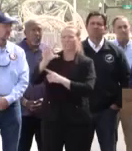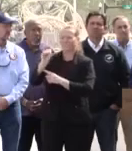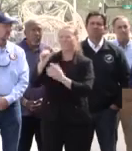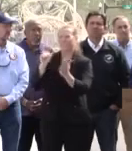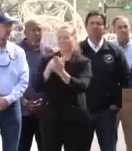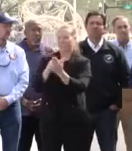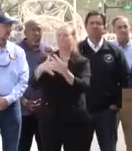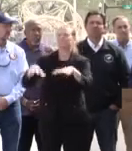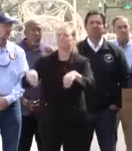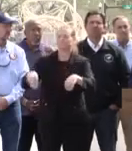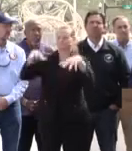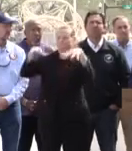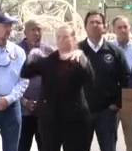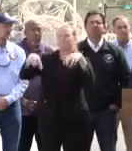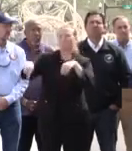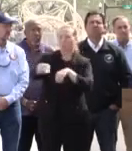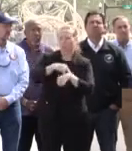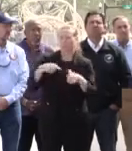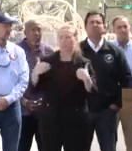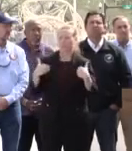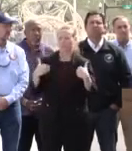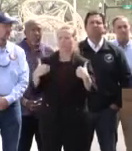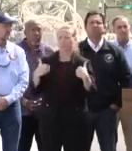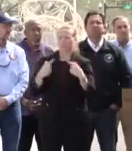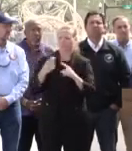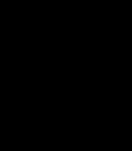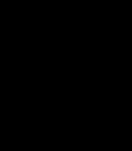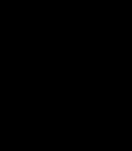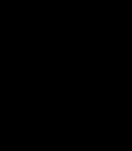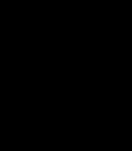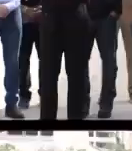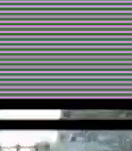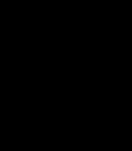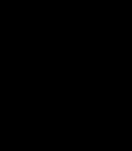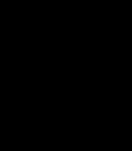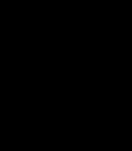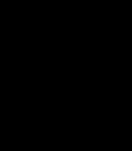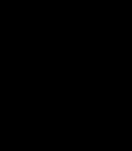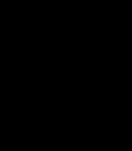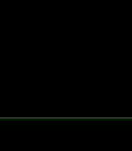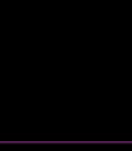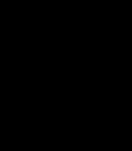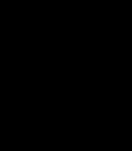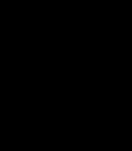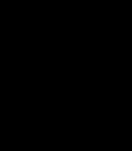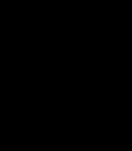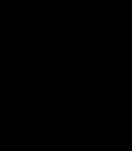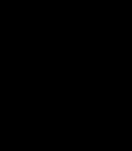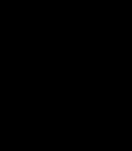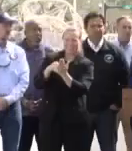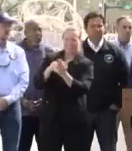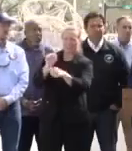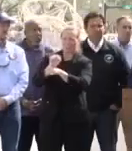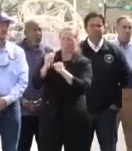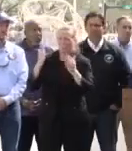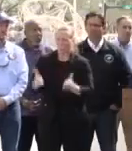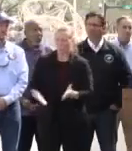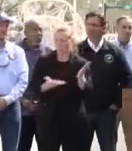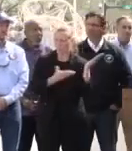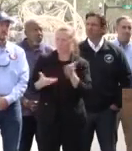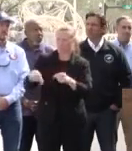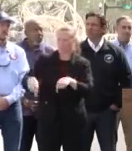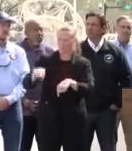350,000 of those. From a resource perspective, we brought 17,000 workers into the state of